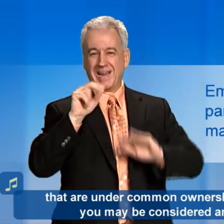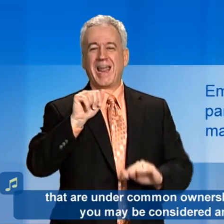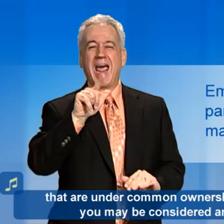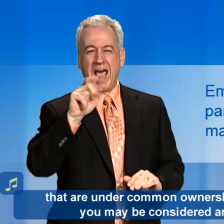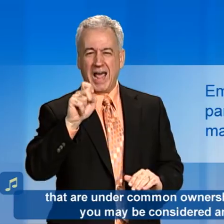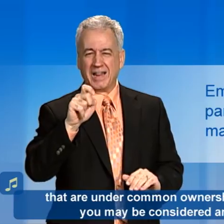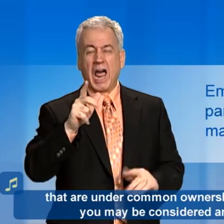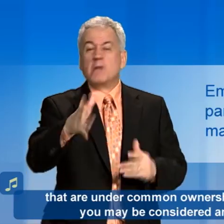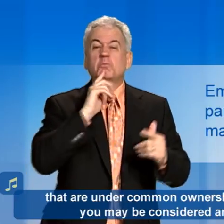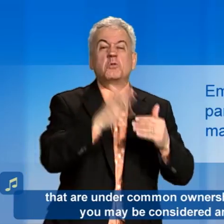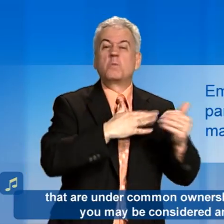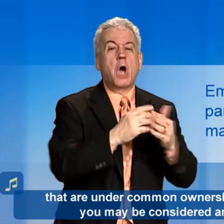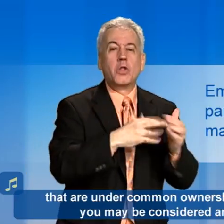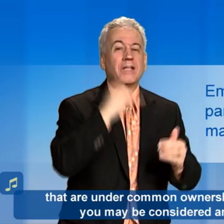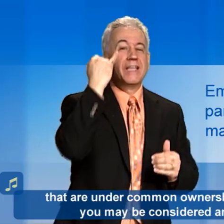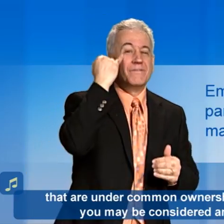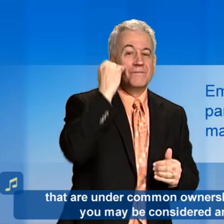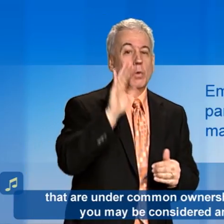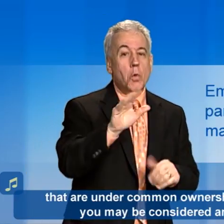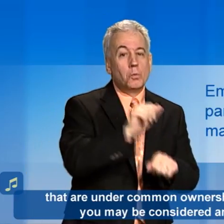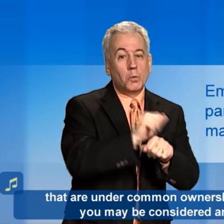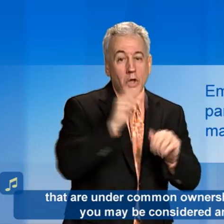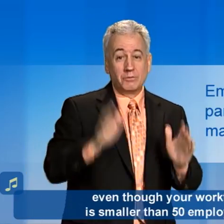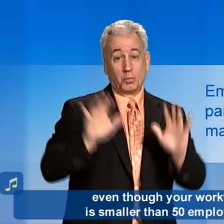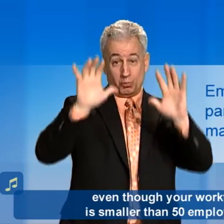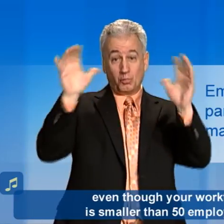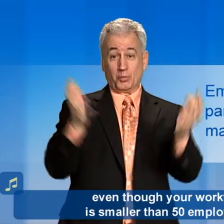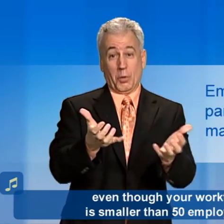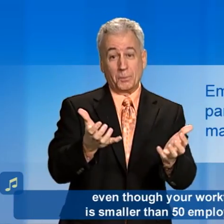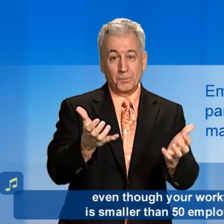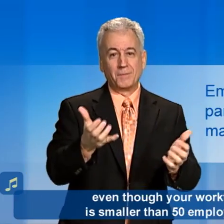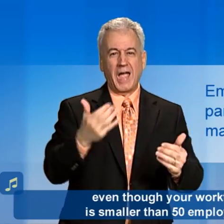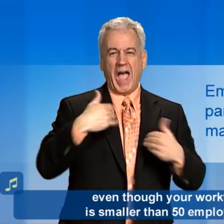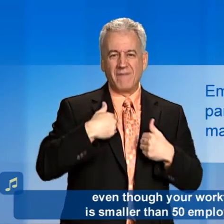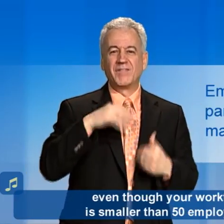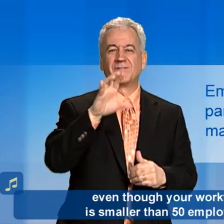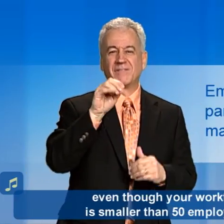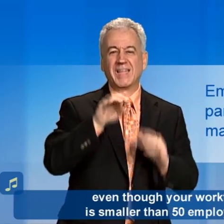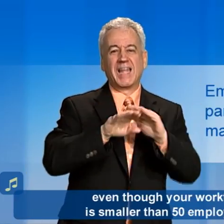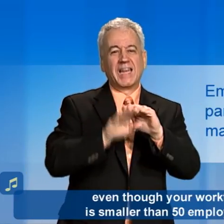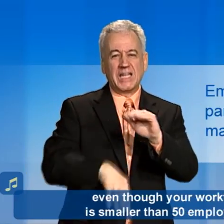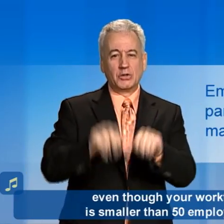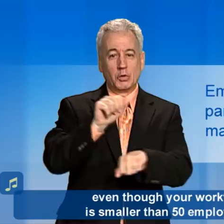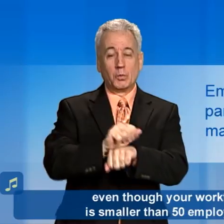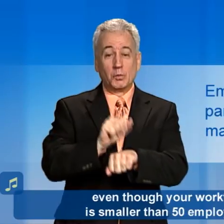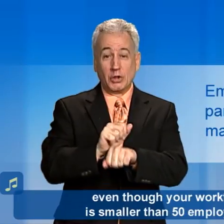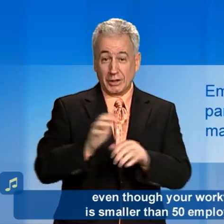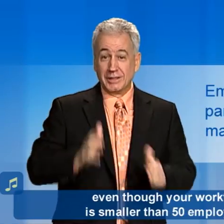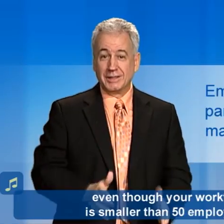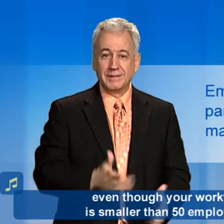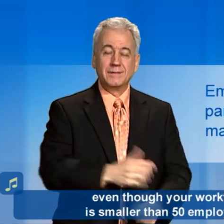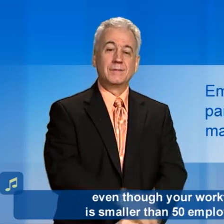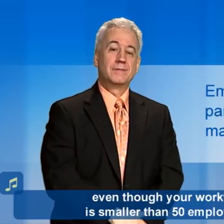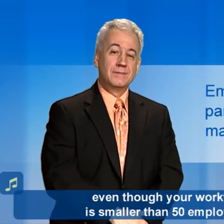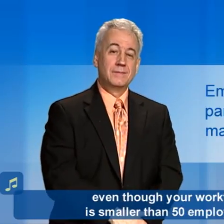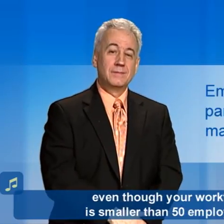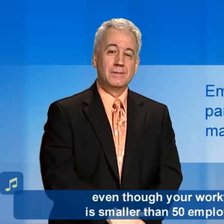control, you may be considered an ALE even though your workforce is smaller than 50 employees.